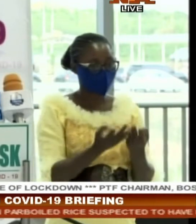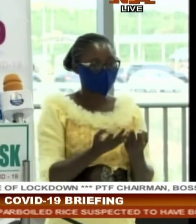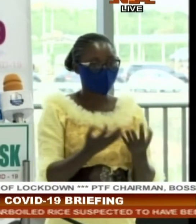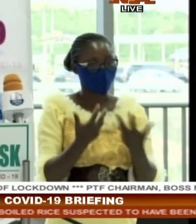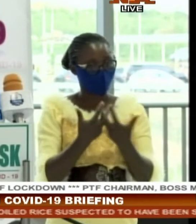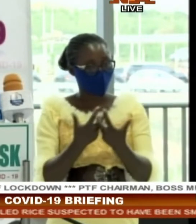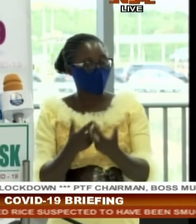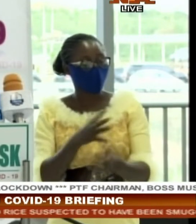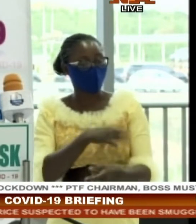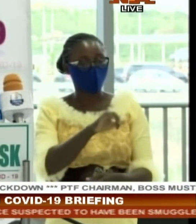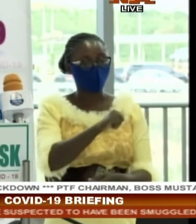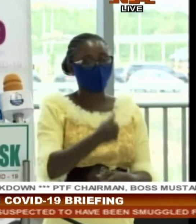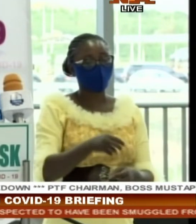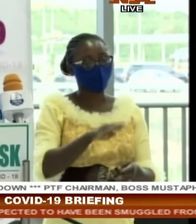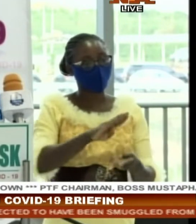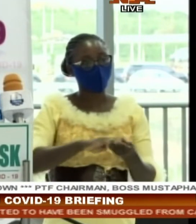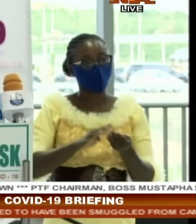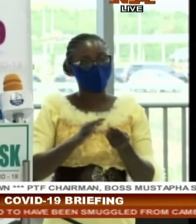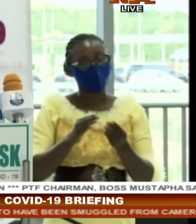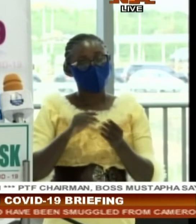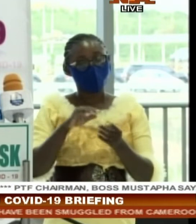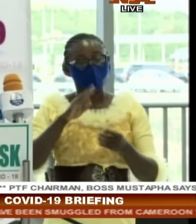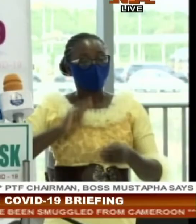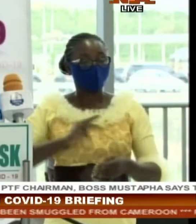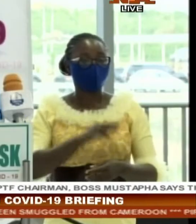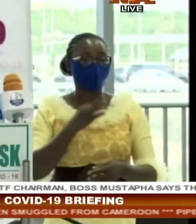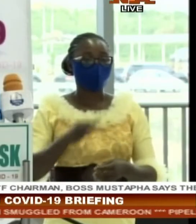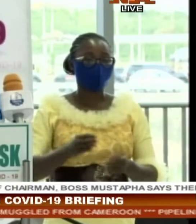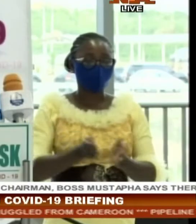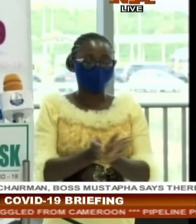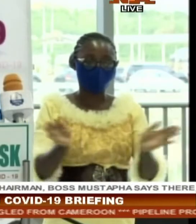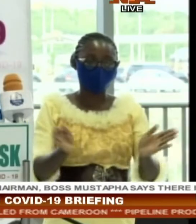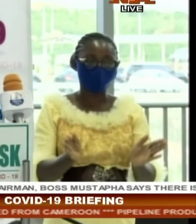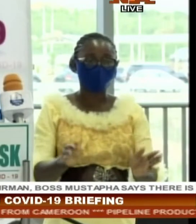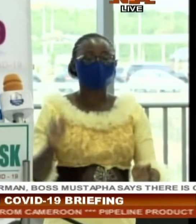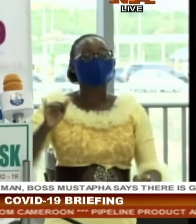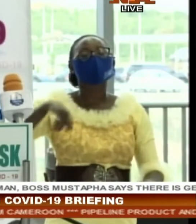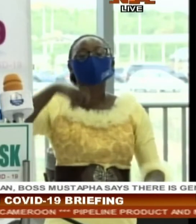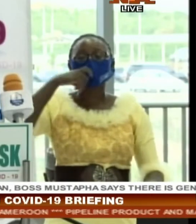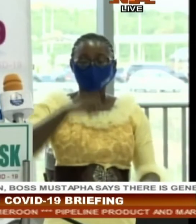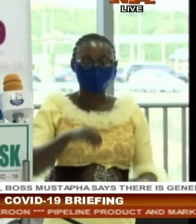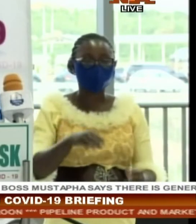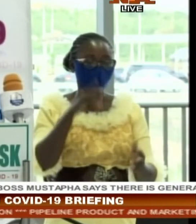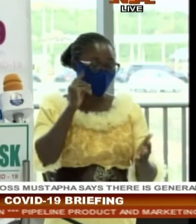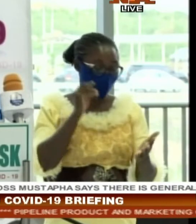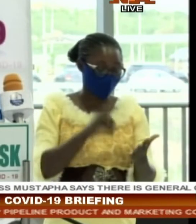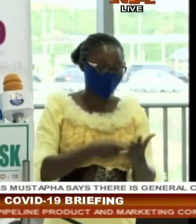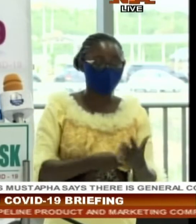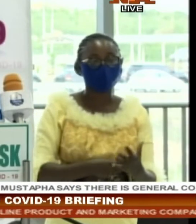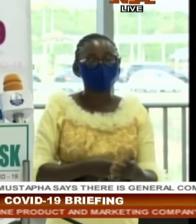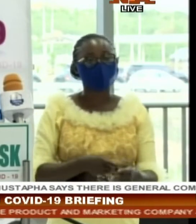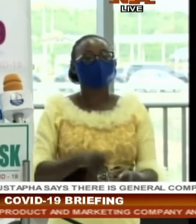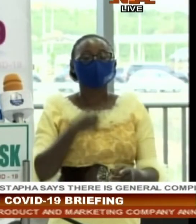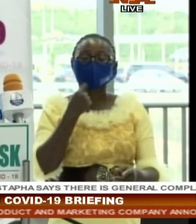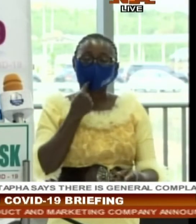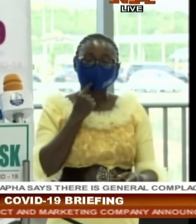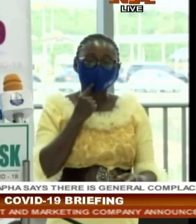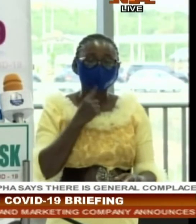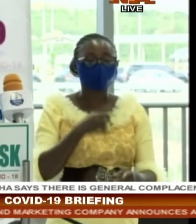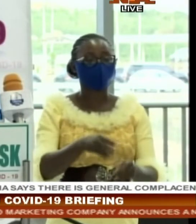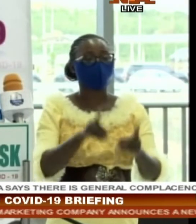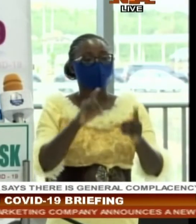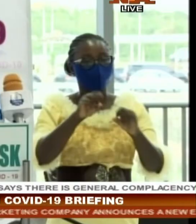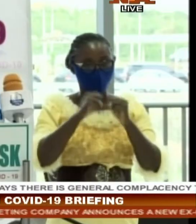colleagues, and other members of the public, i.e. they must observe strict physical and social distancing.